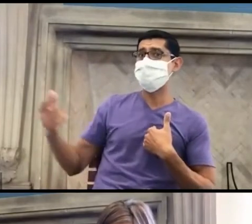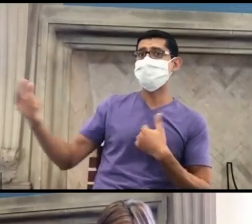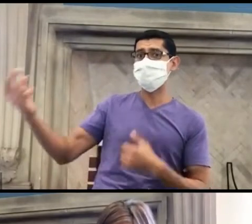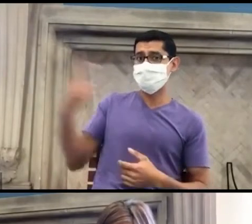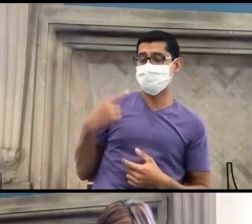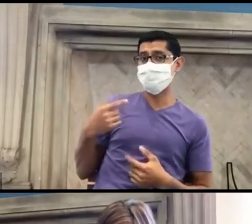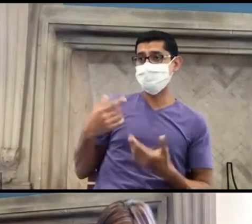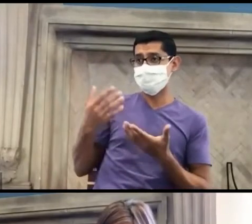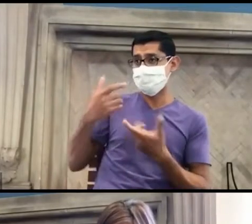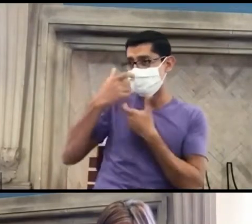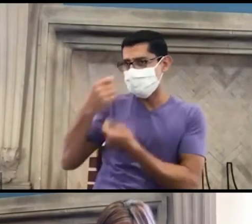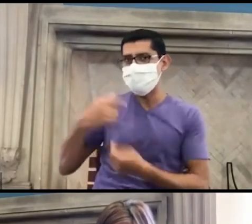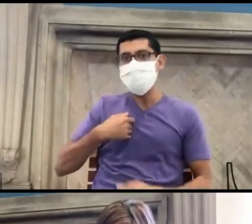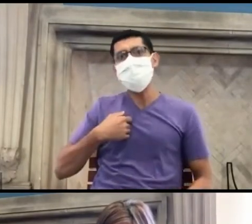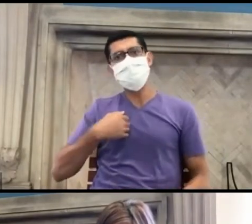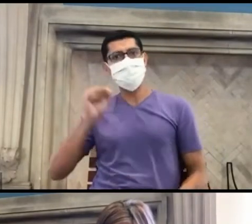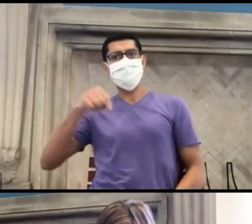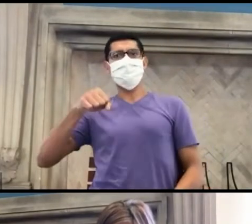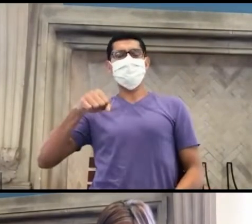So she asked me if I was interested, and I said yes.